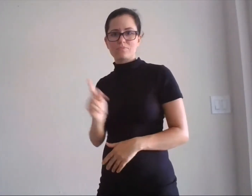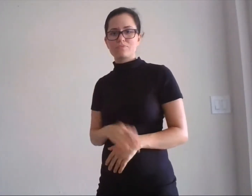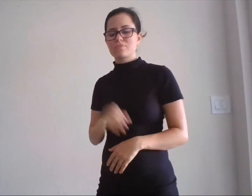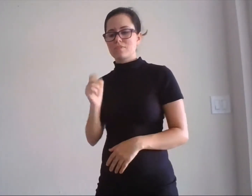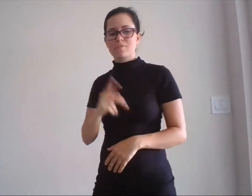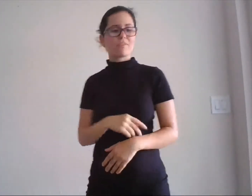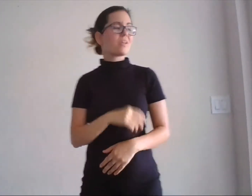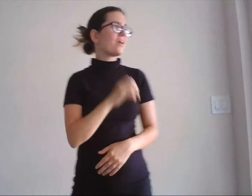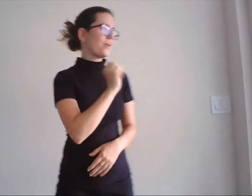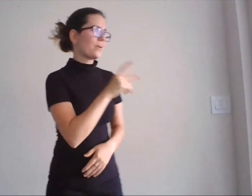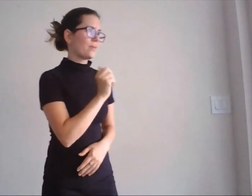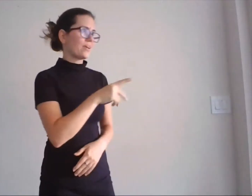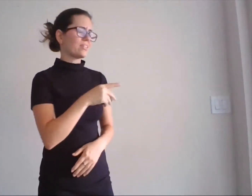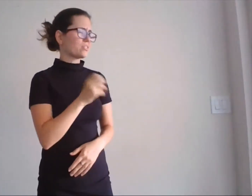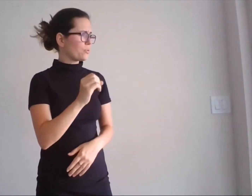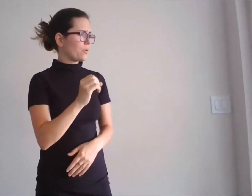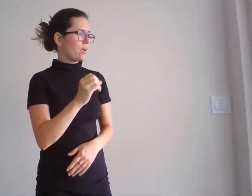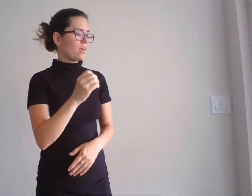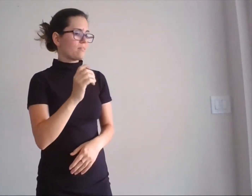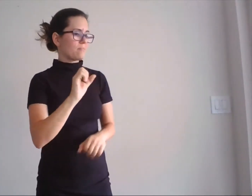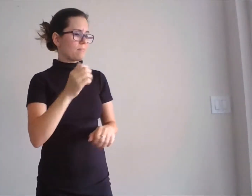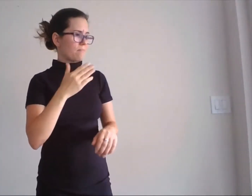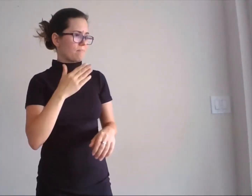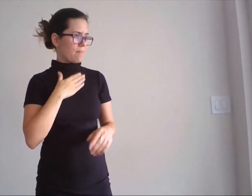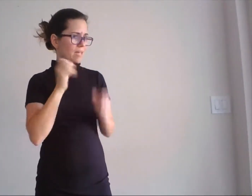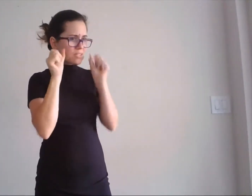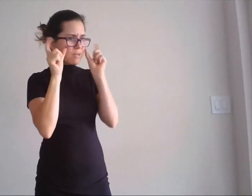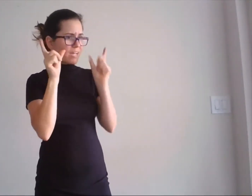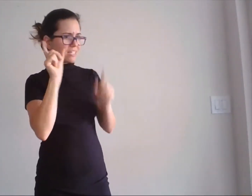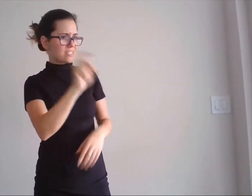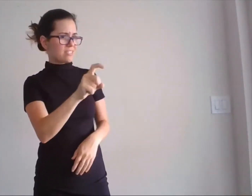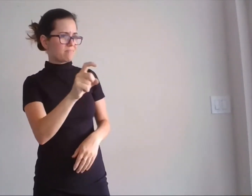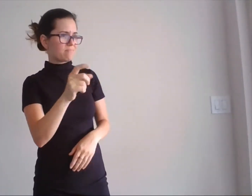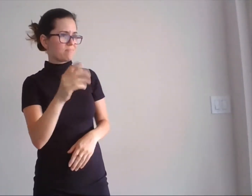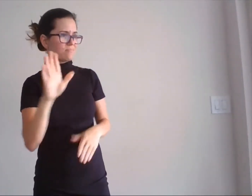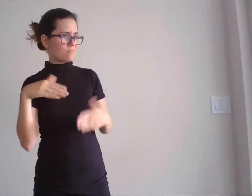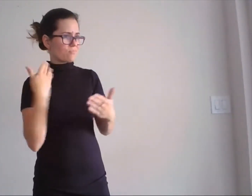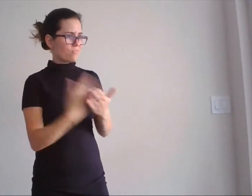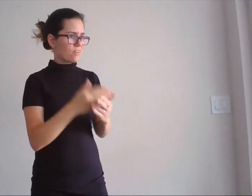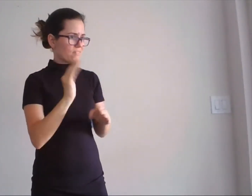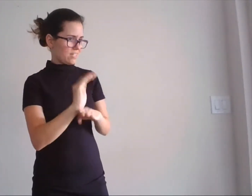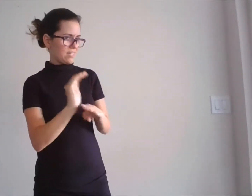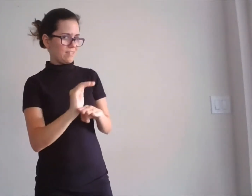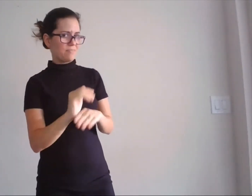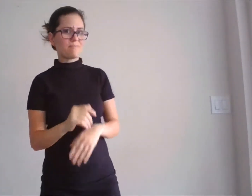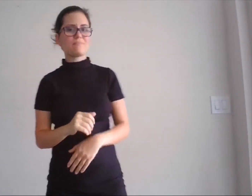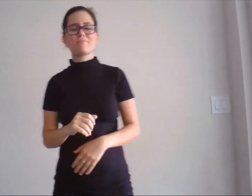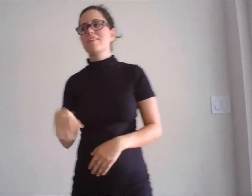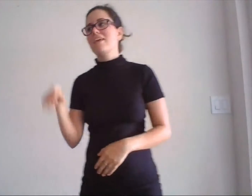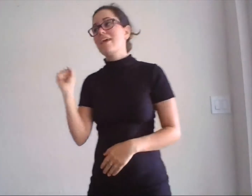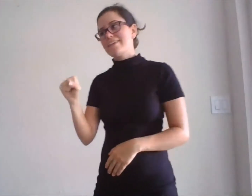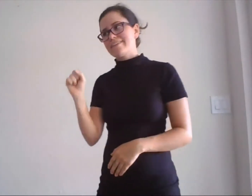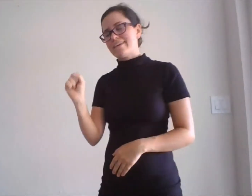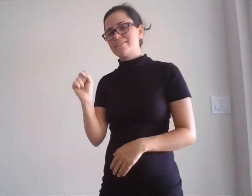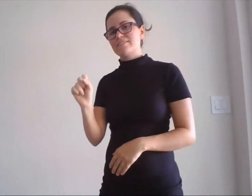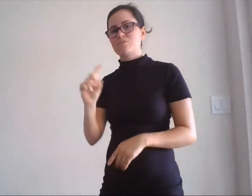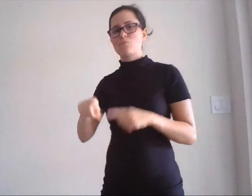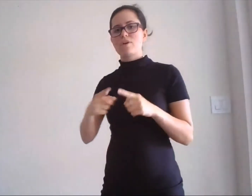night, obviously. You got to come at night, and it's not as fast as it should be. So I don't know what's happening. So it's like,